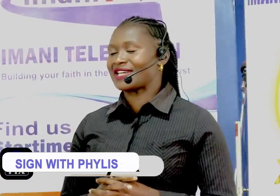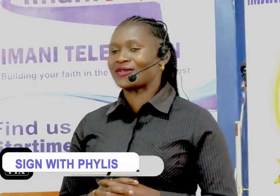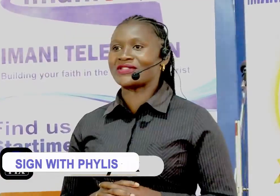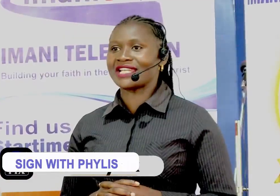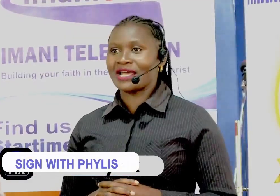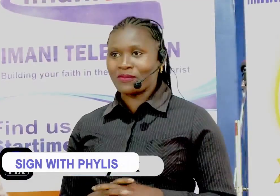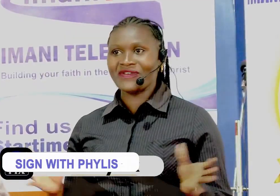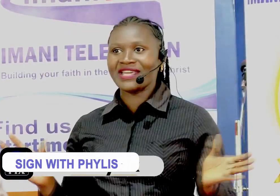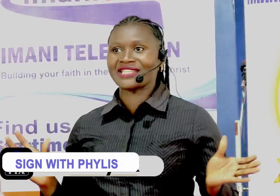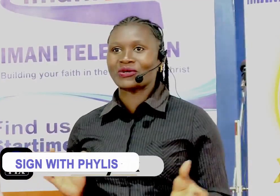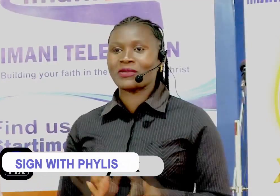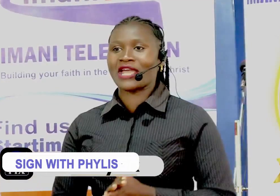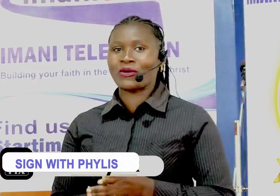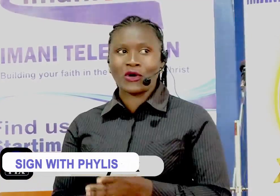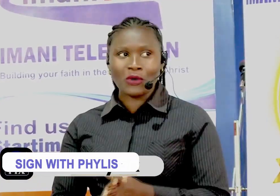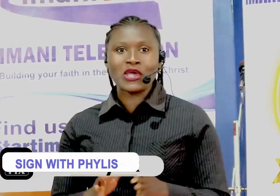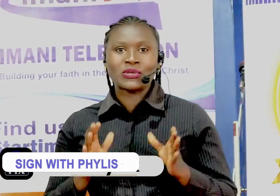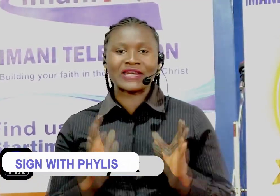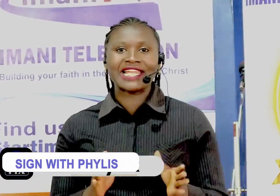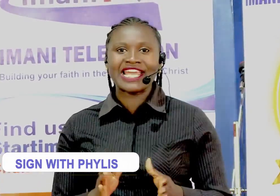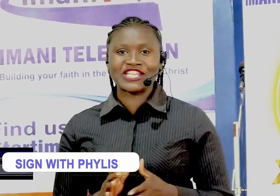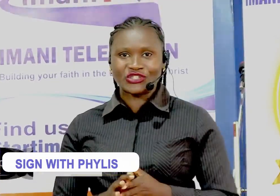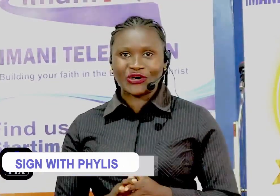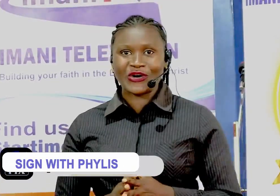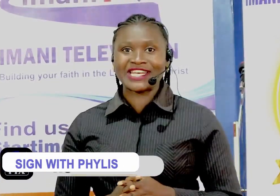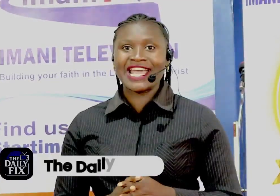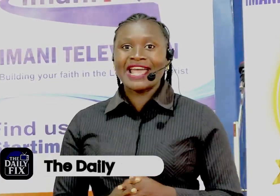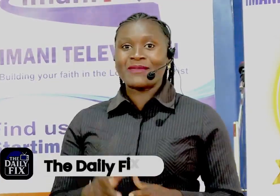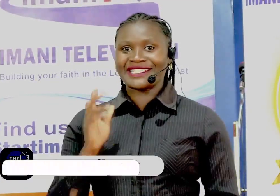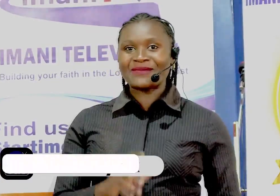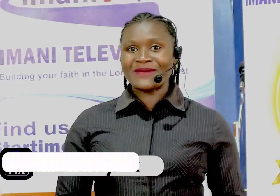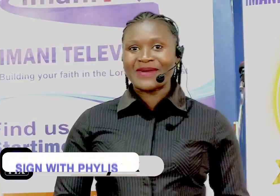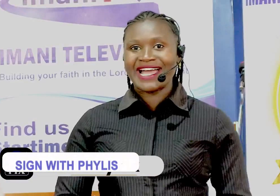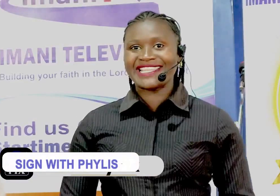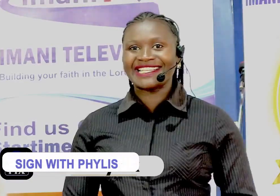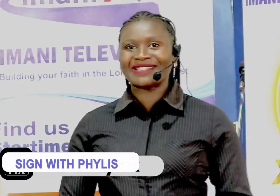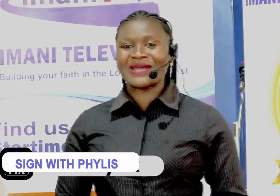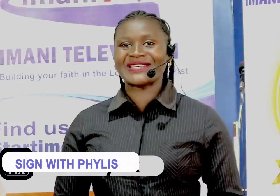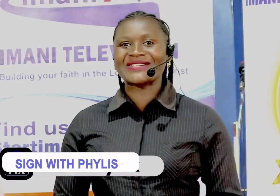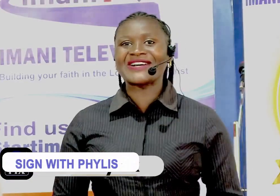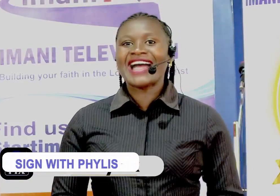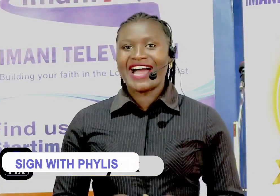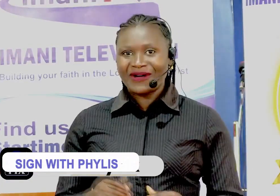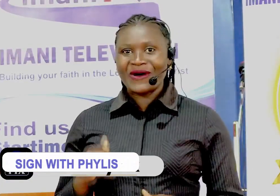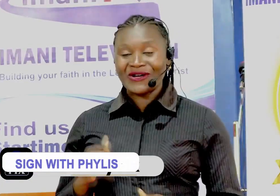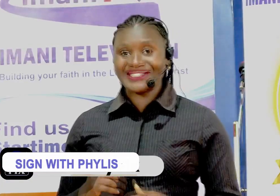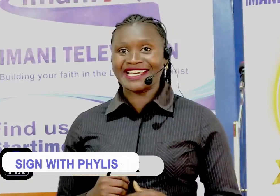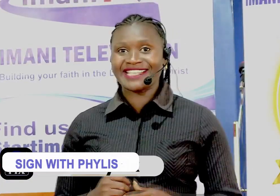the previous topic. I hope you really enjoyed. But remember, I just remind you, our host here, Sister